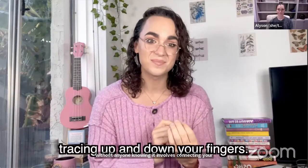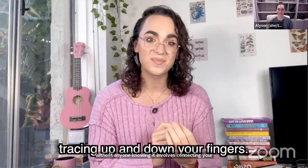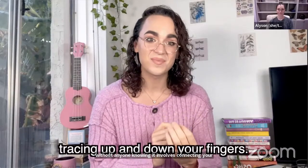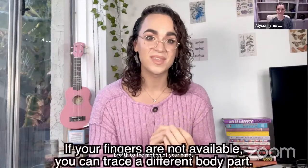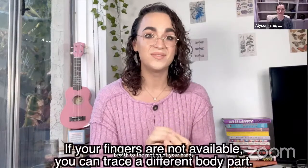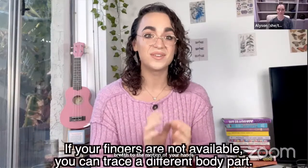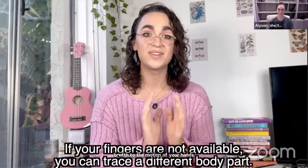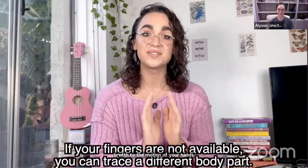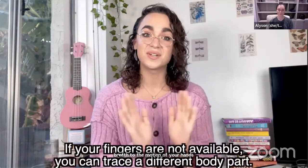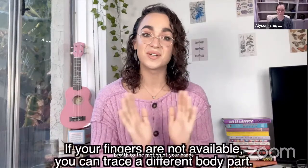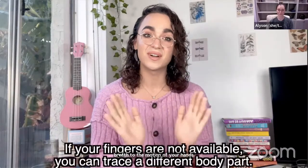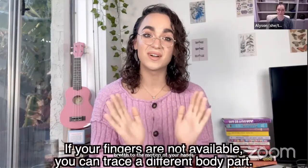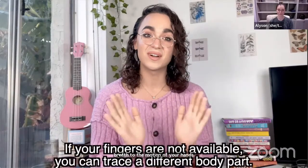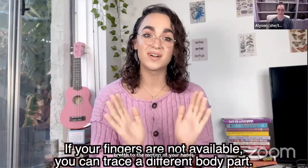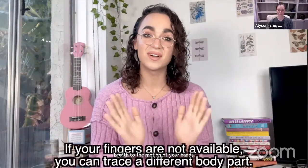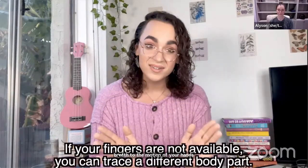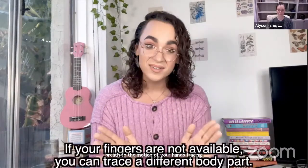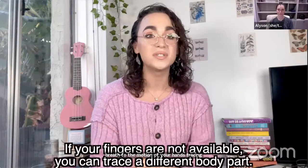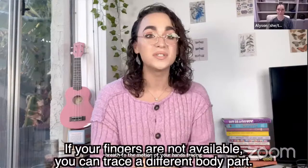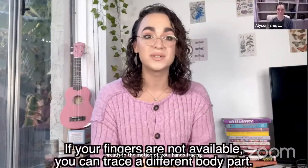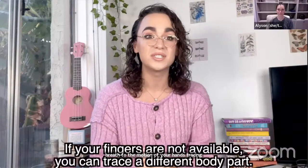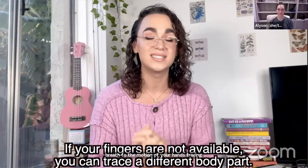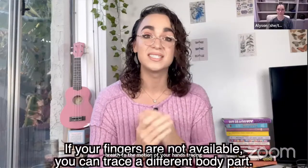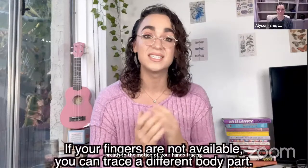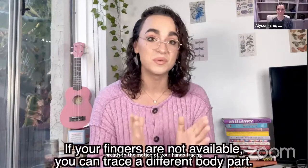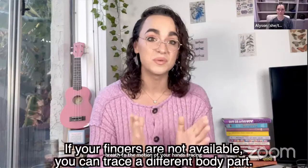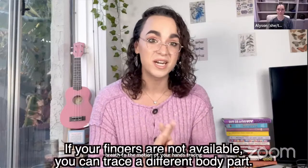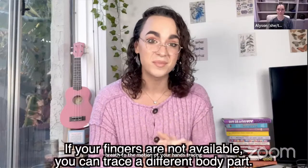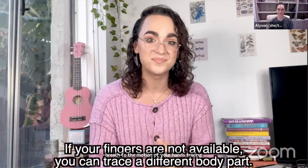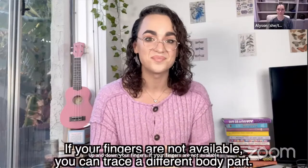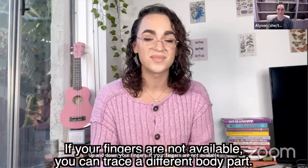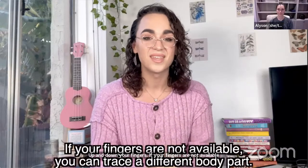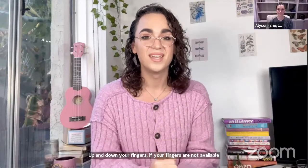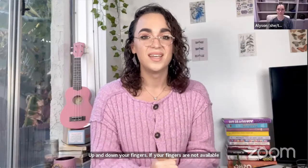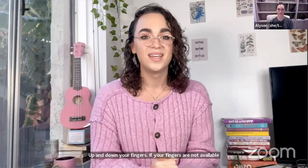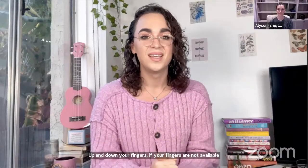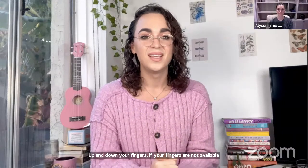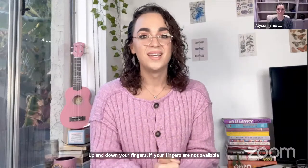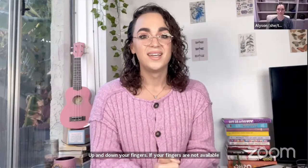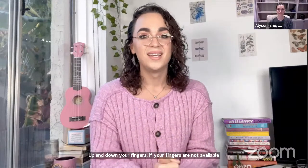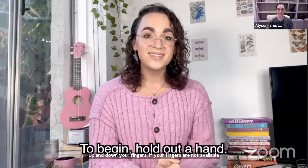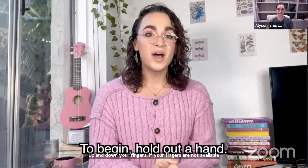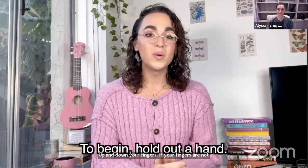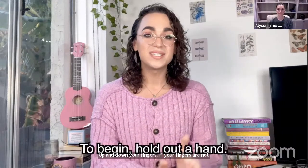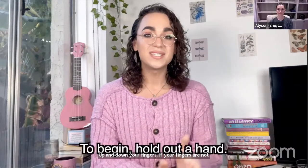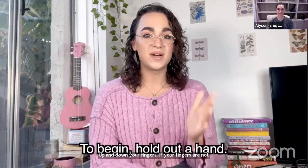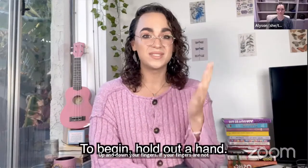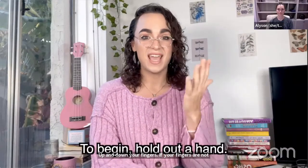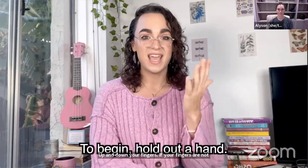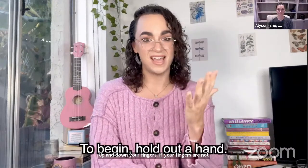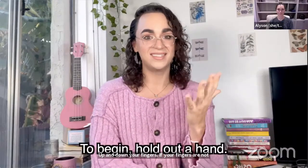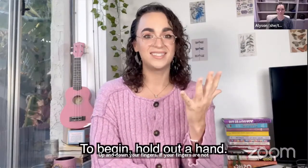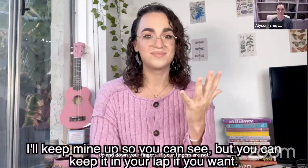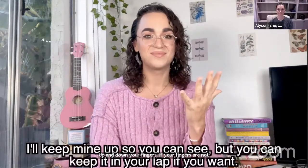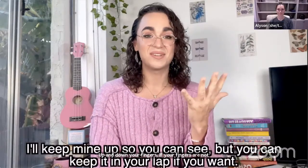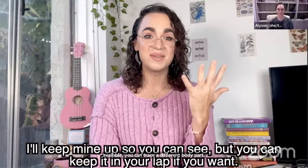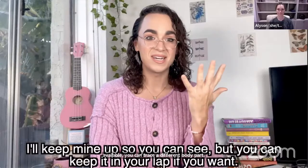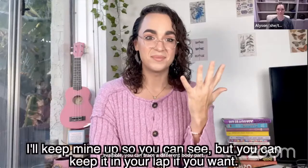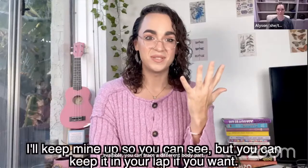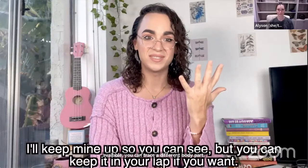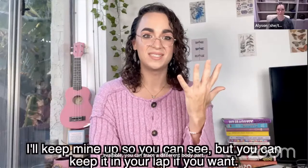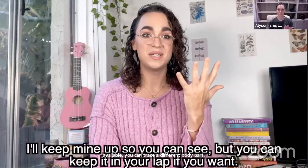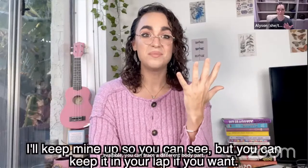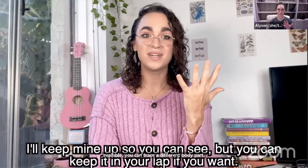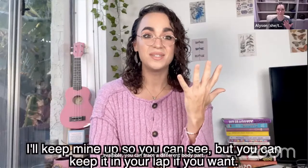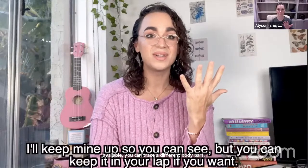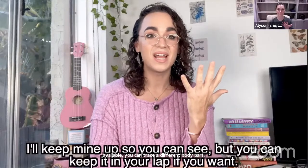fingers. If your fingers are not available, you can trace a different body part. To begin, hold out a hand. I'll keep mine up so